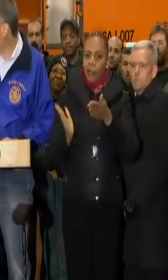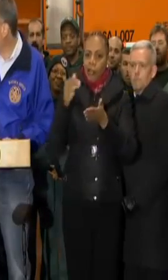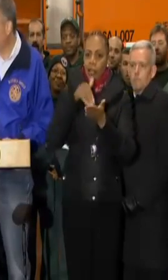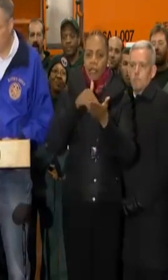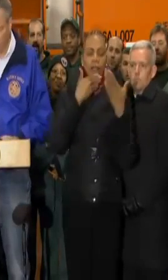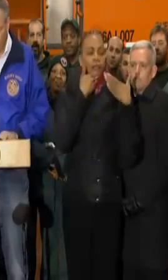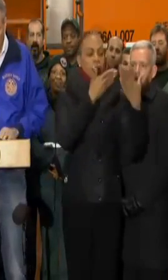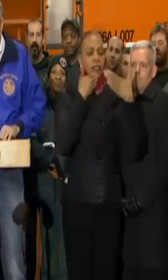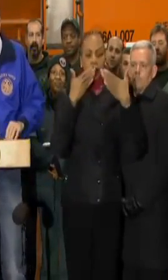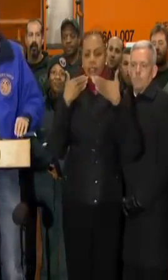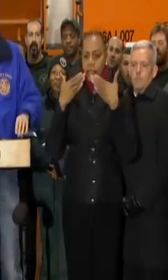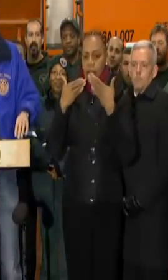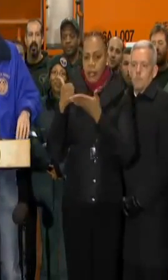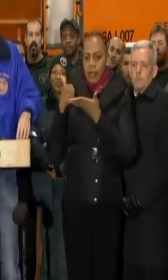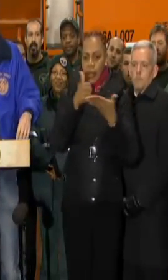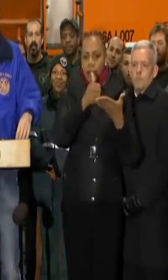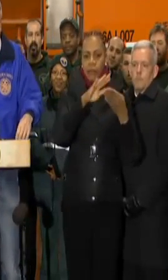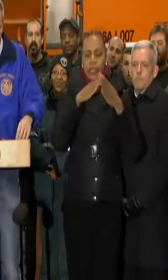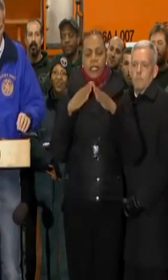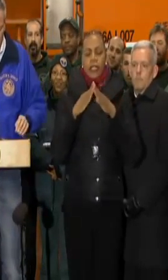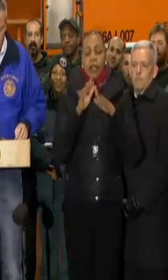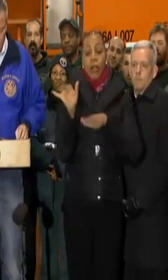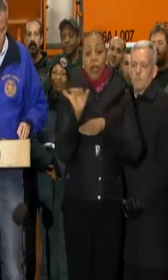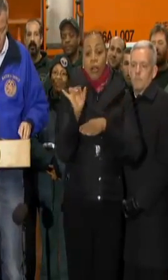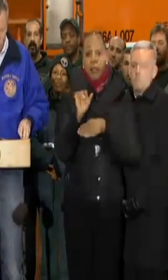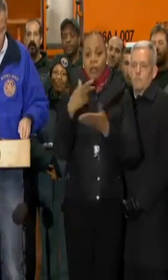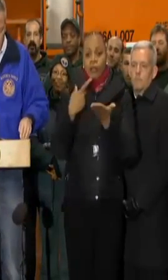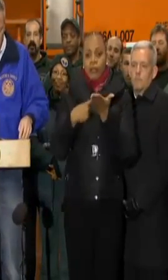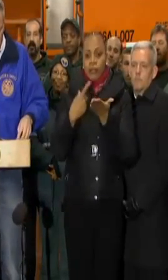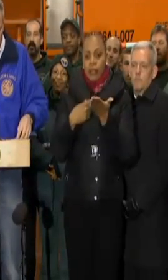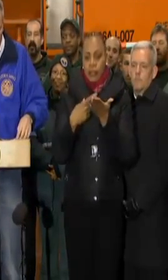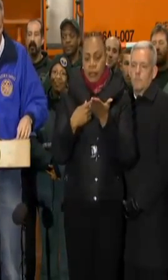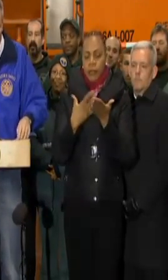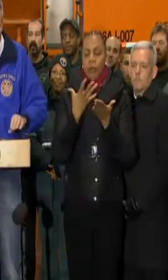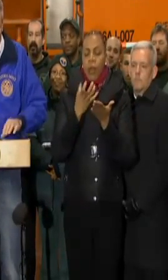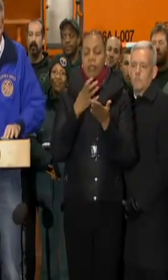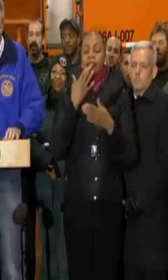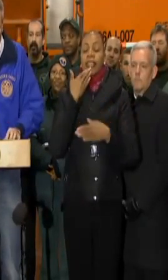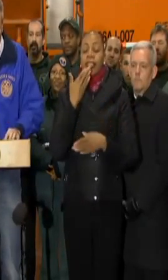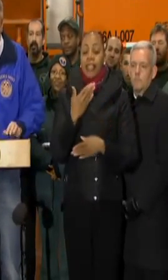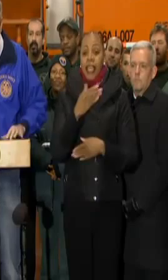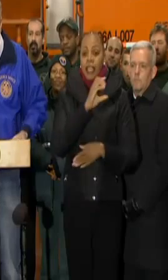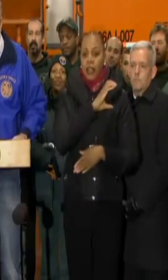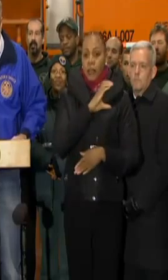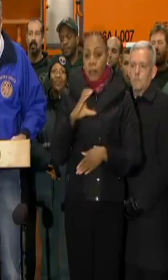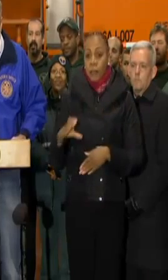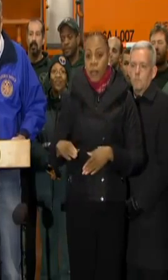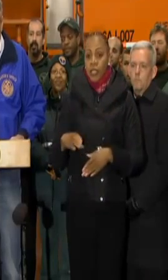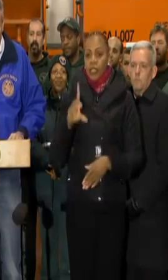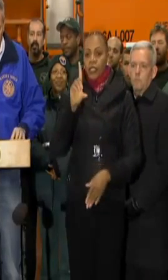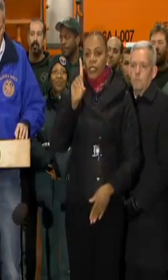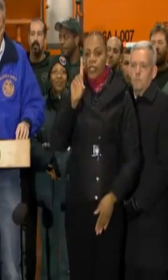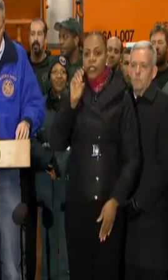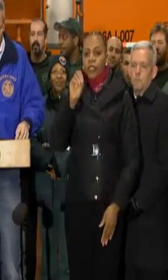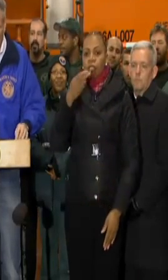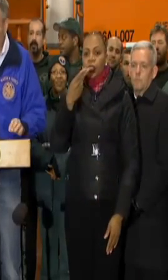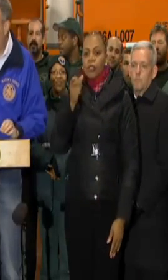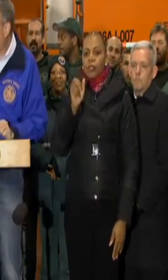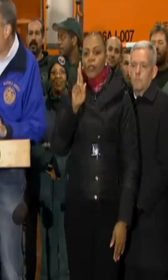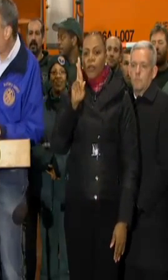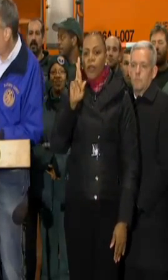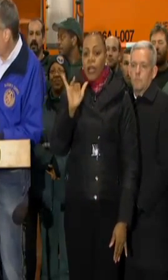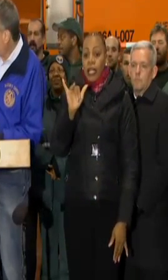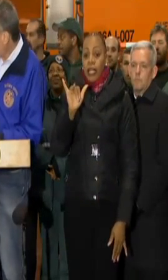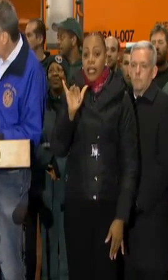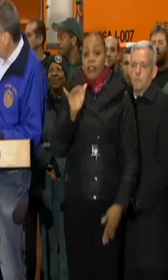this city. I want to thank Commissioner Doherty for his extraordinary leadership. It would have been